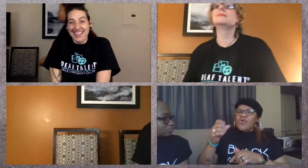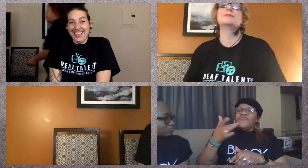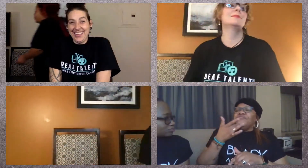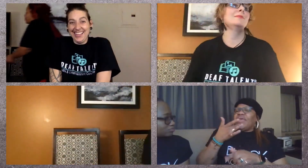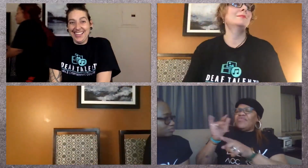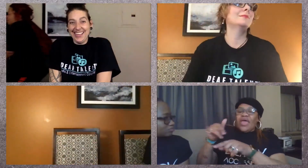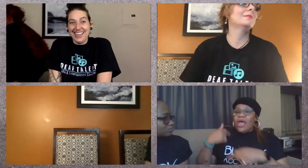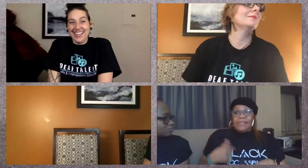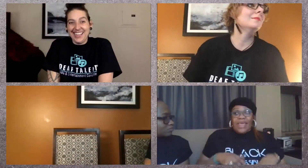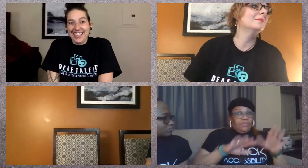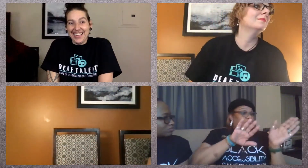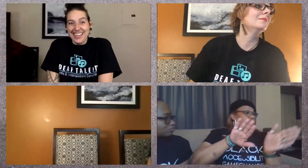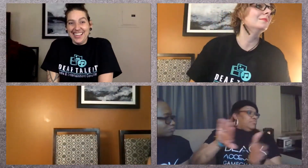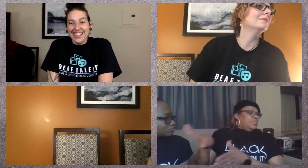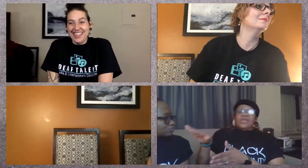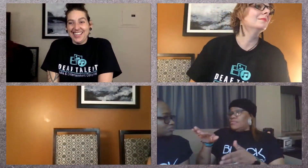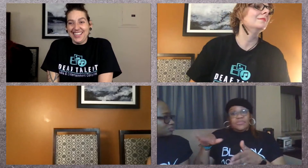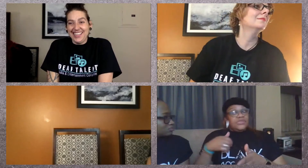and they said,